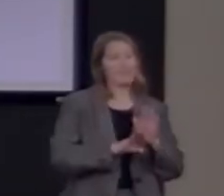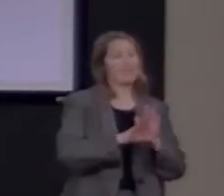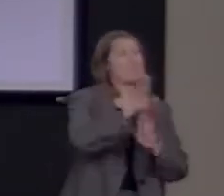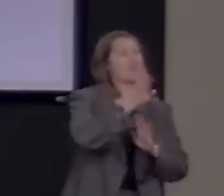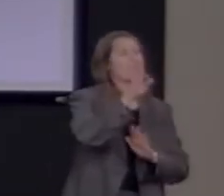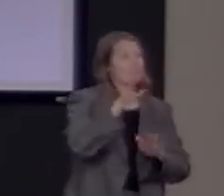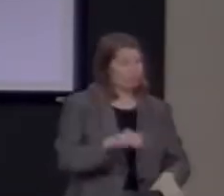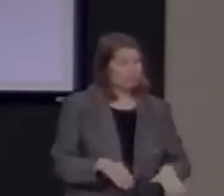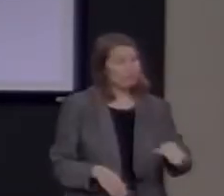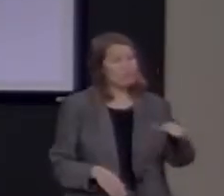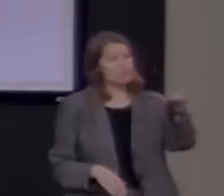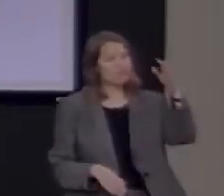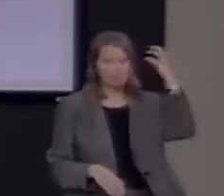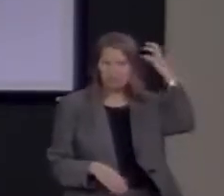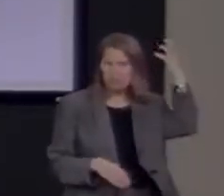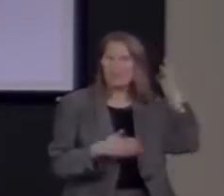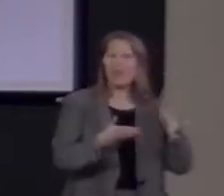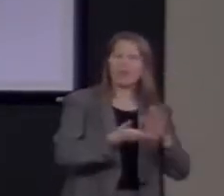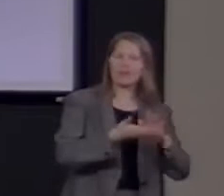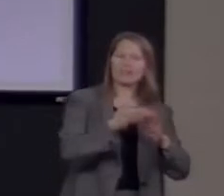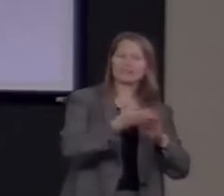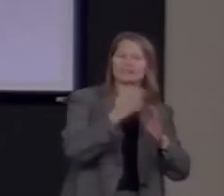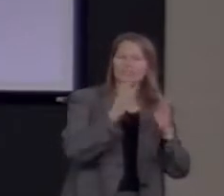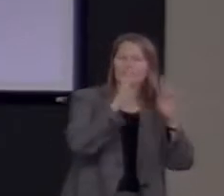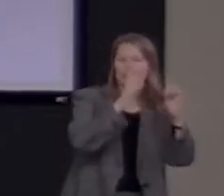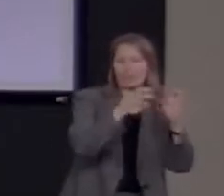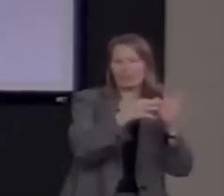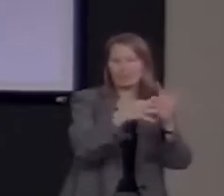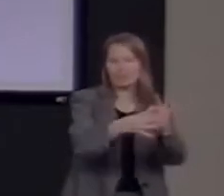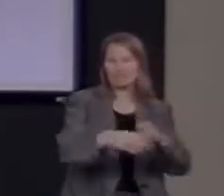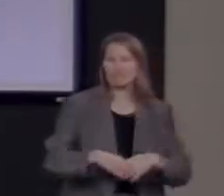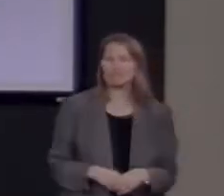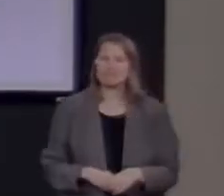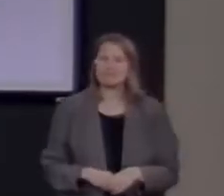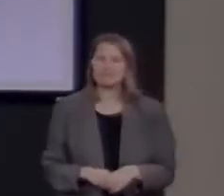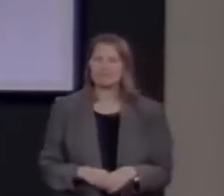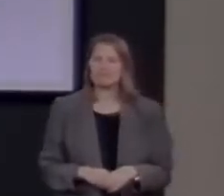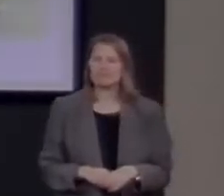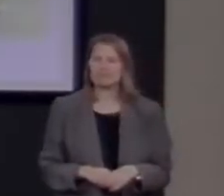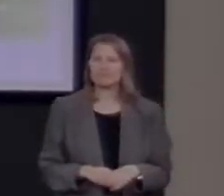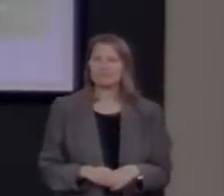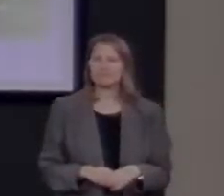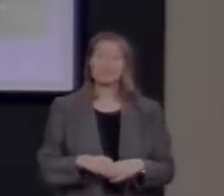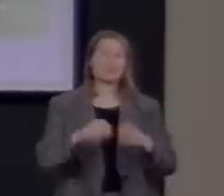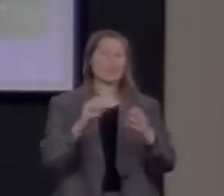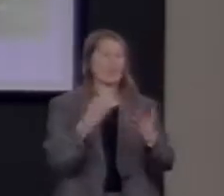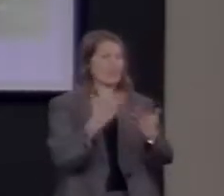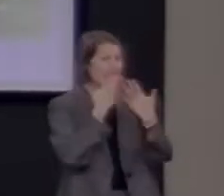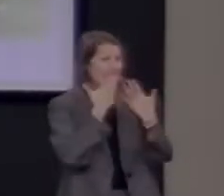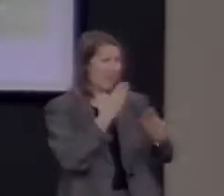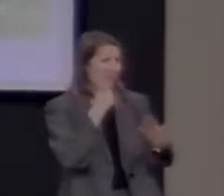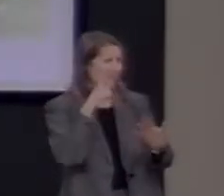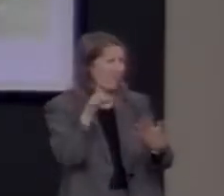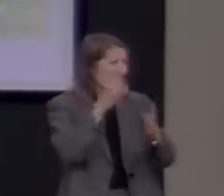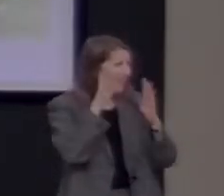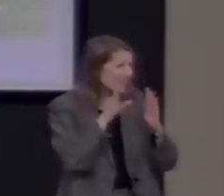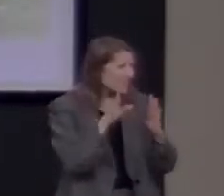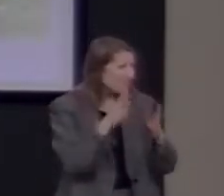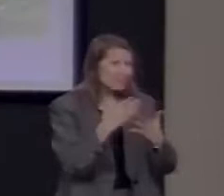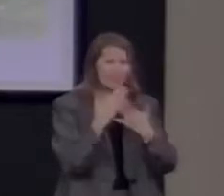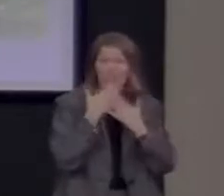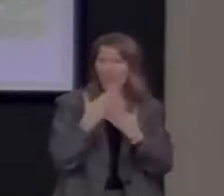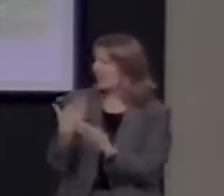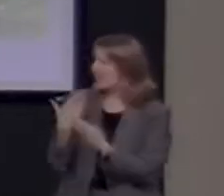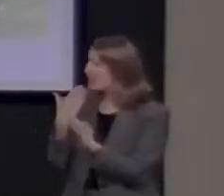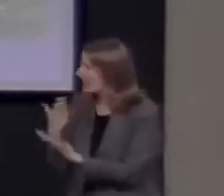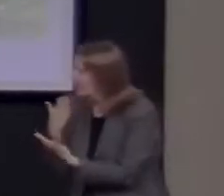turn facilitates educational achievement. So I'd like to thank you very much for your attention. Thank you very much, Laura